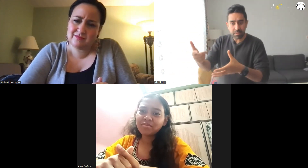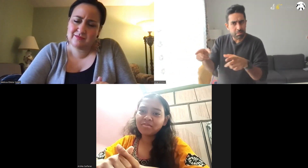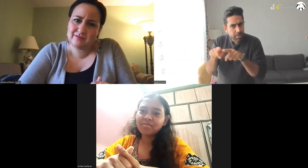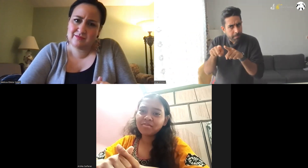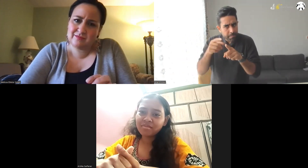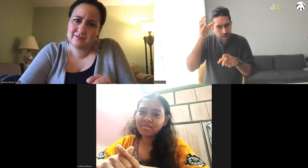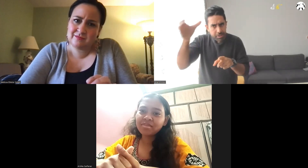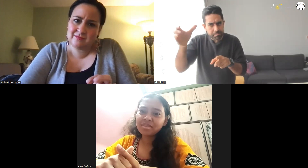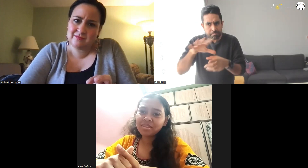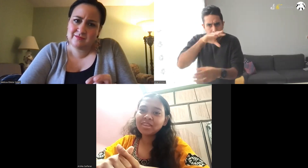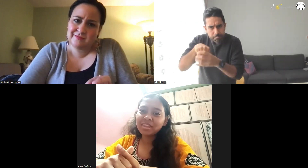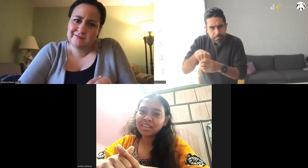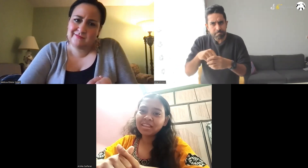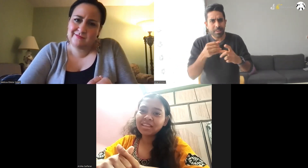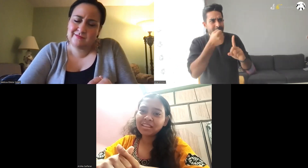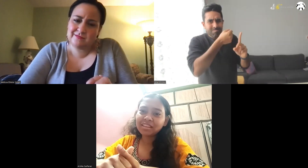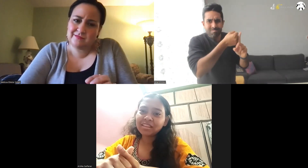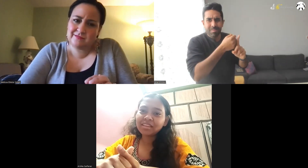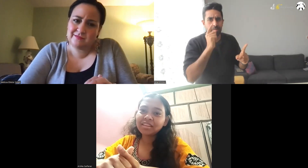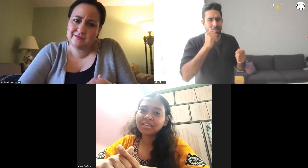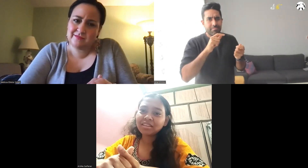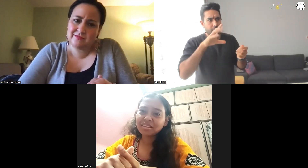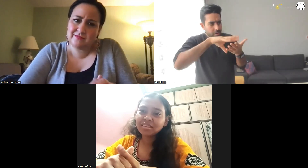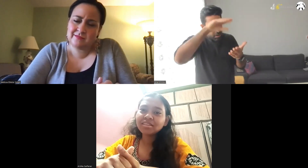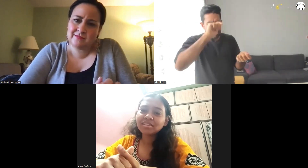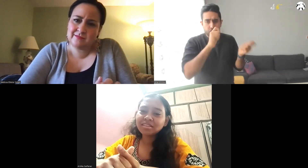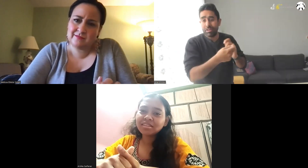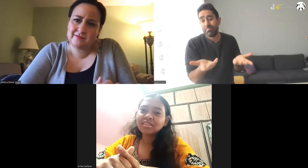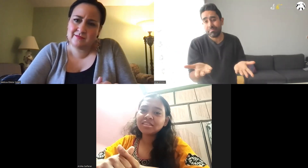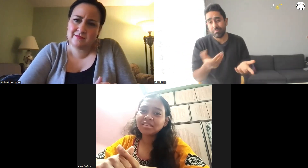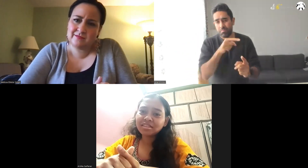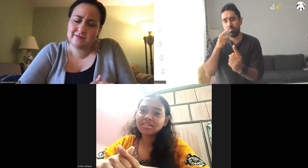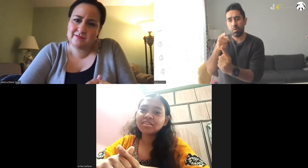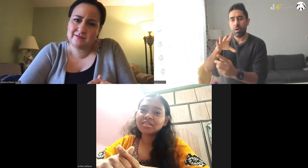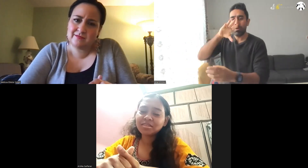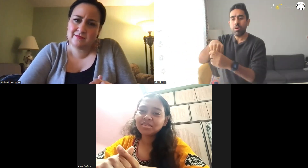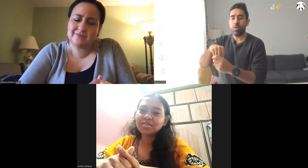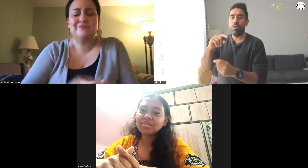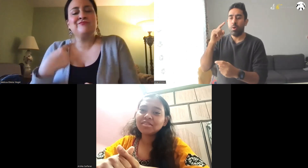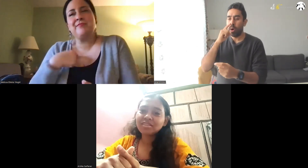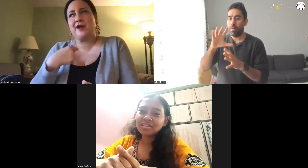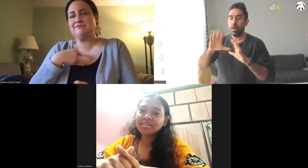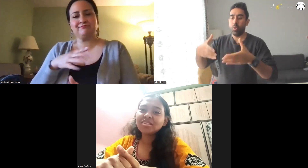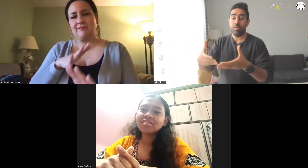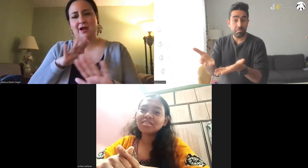perspective towards this. They can change their thoughts, that you can actually ask your parents for